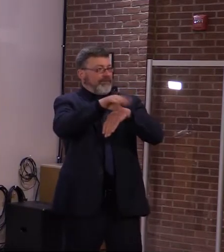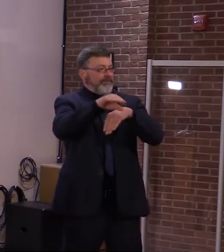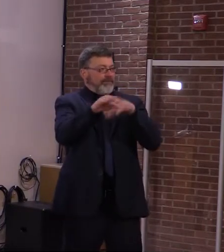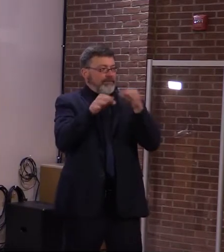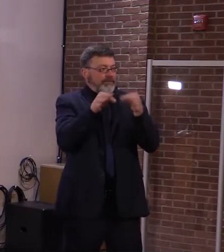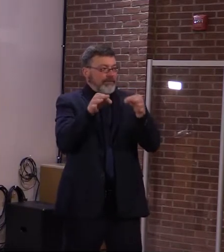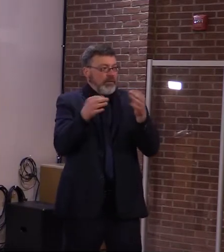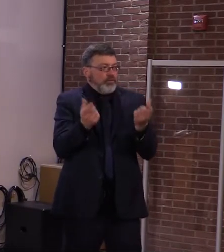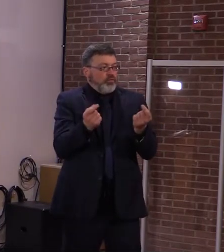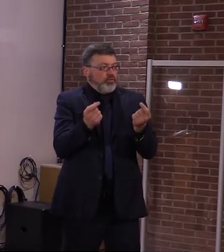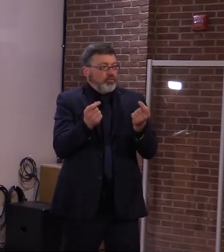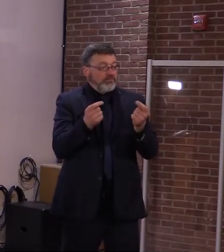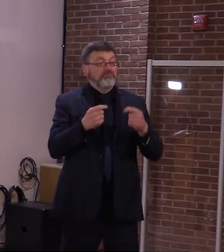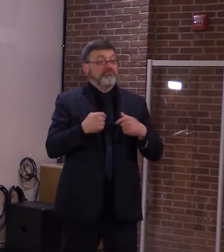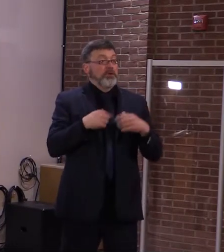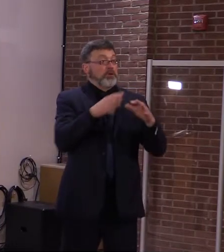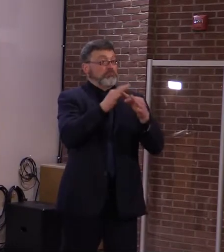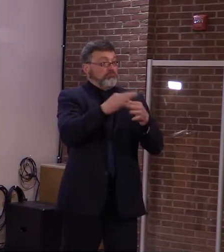Secretary French.